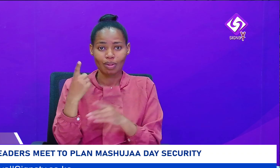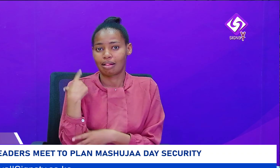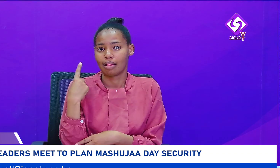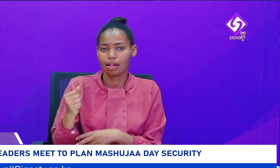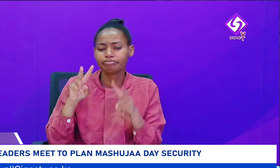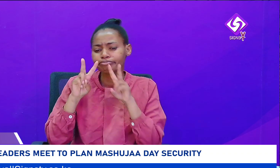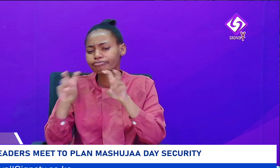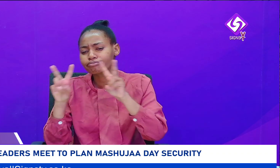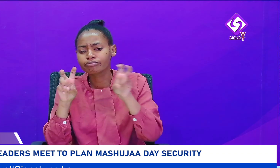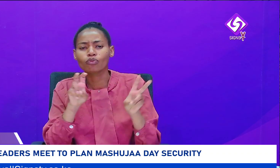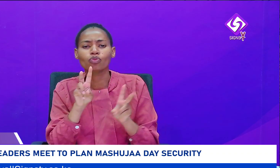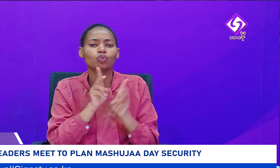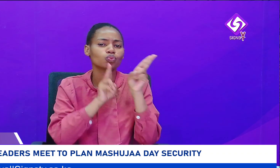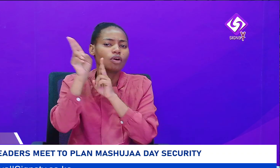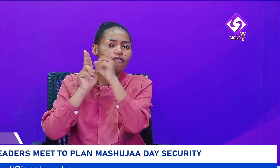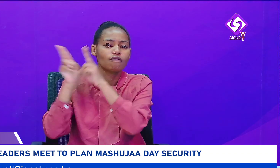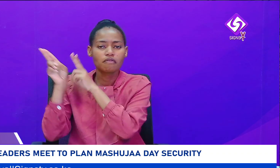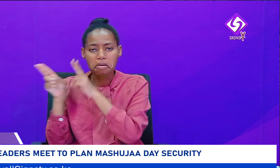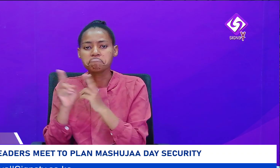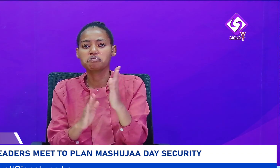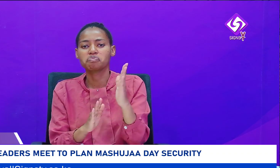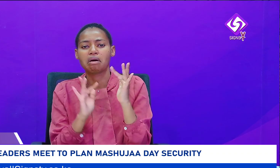recent inspection tour, Internal Security Principal